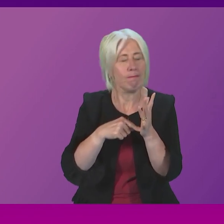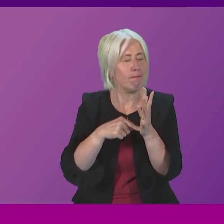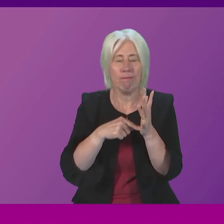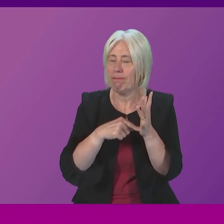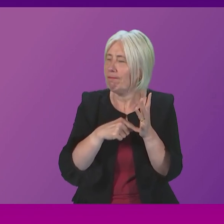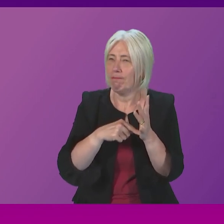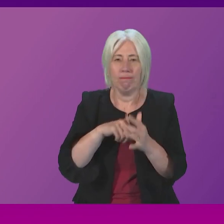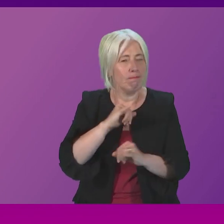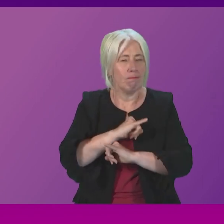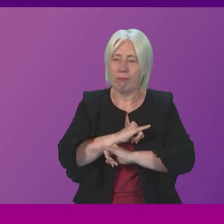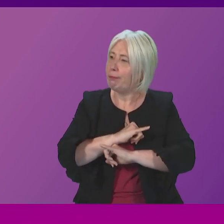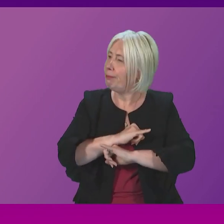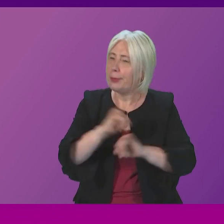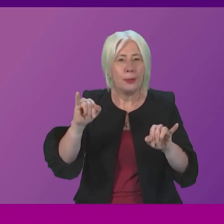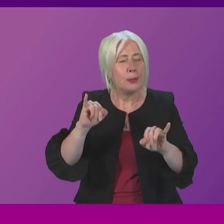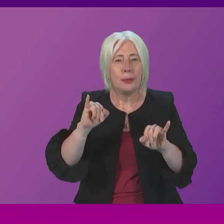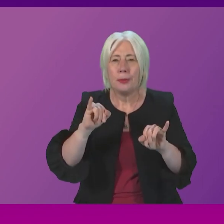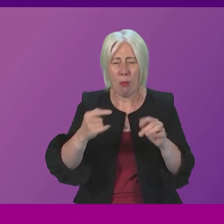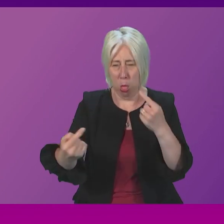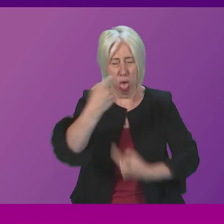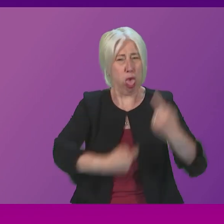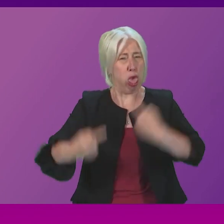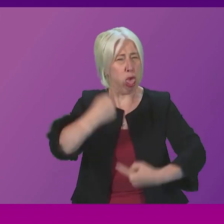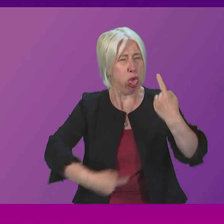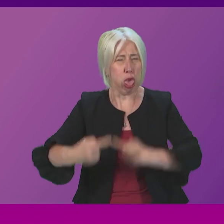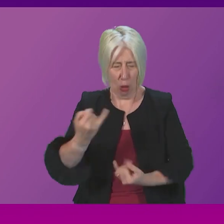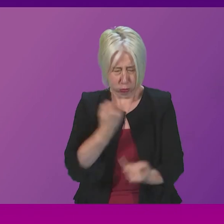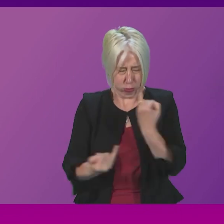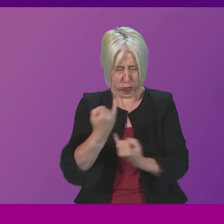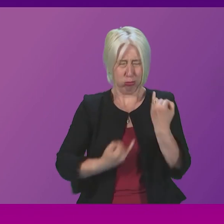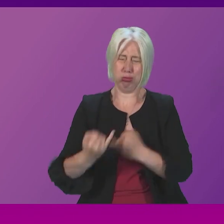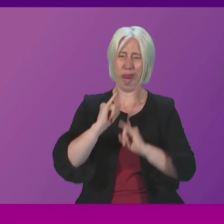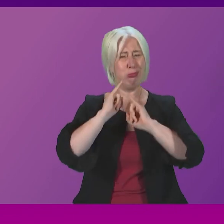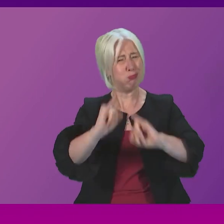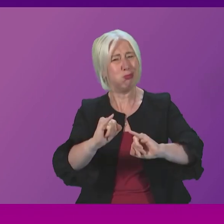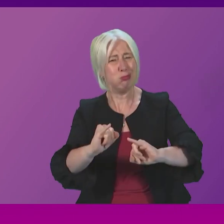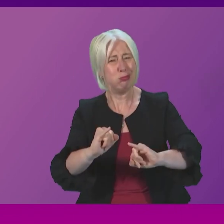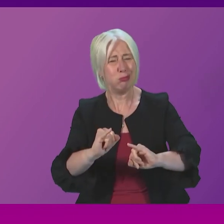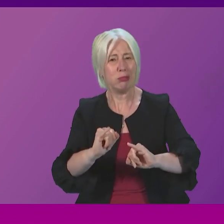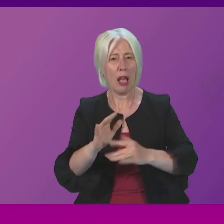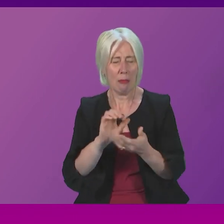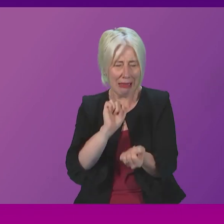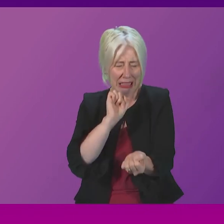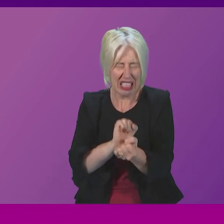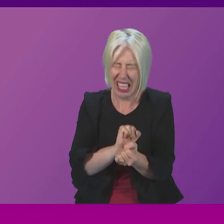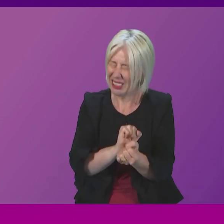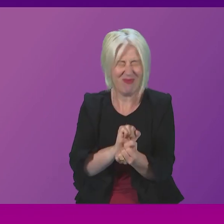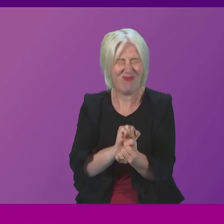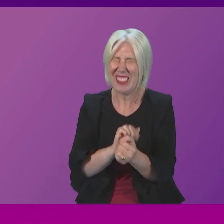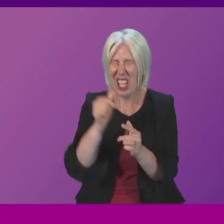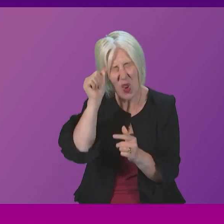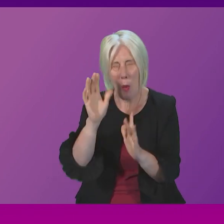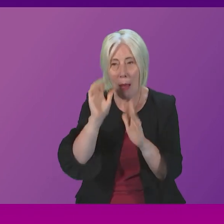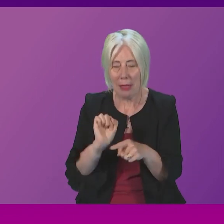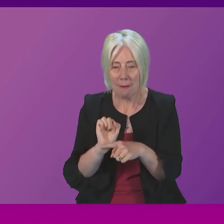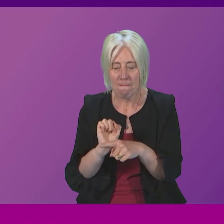absolutely off the scale the amount of abuse that she receives. So we get stuck in that space where we know we have to raise our heads above